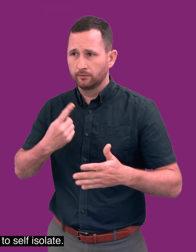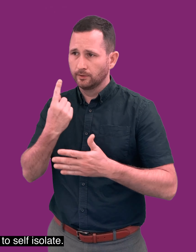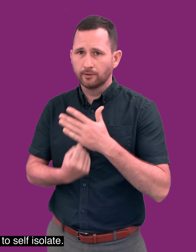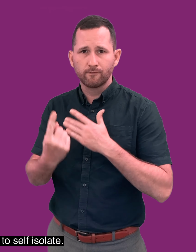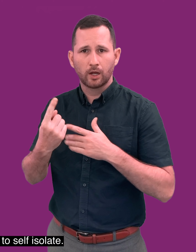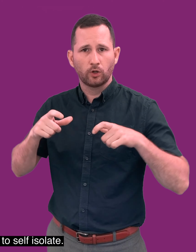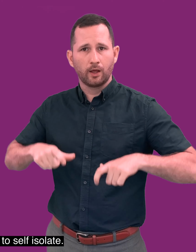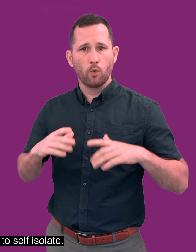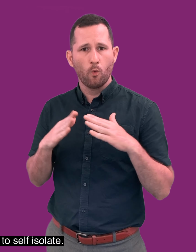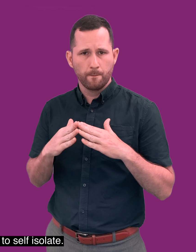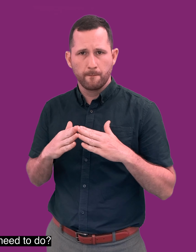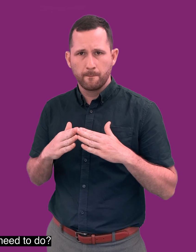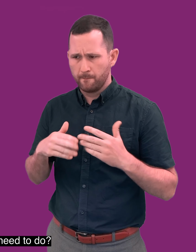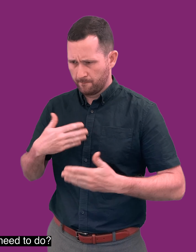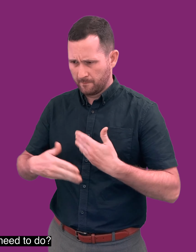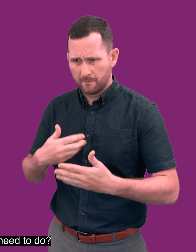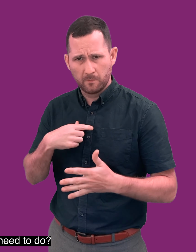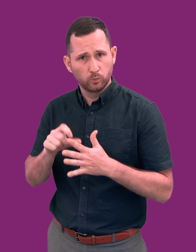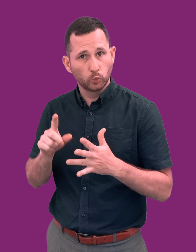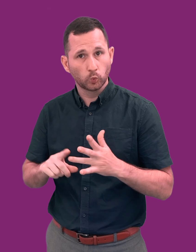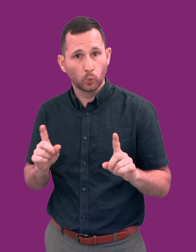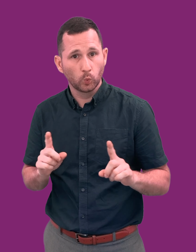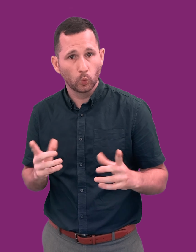I've been told to self-isolate. What do I need to do?